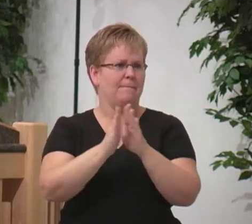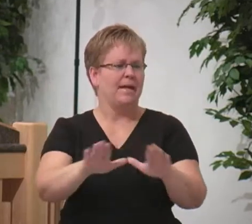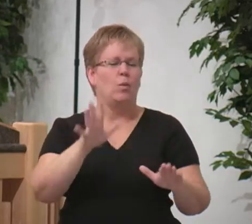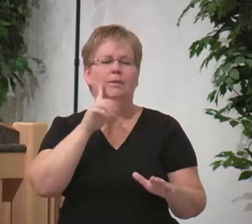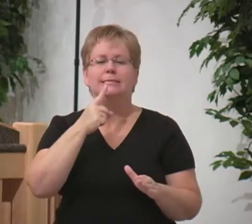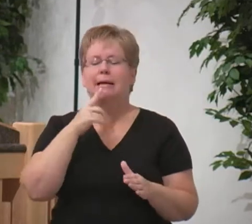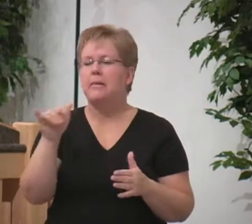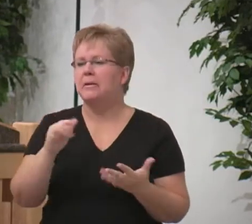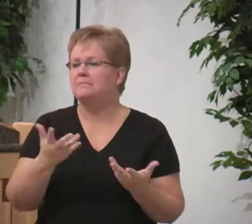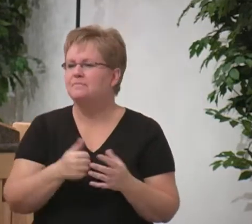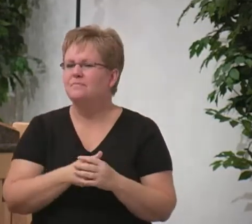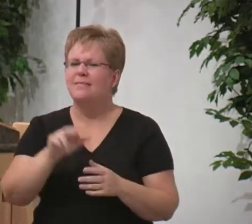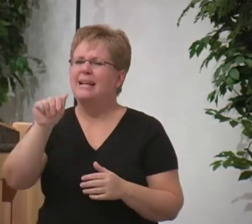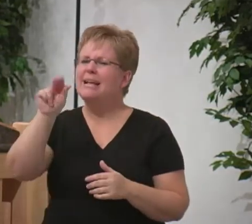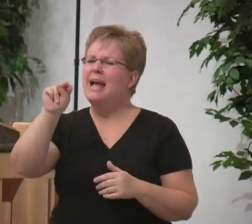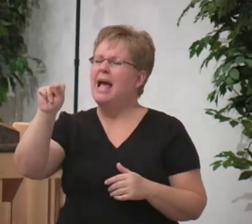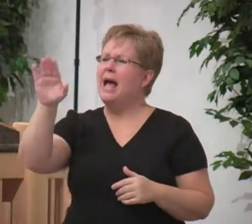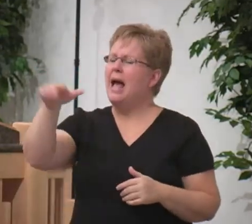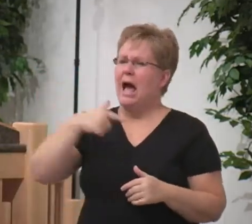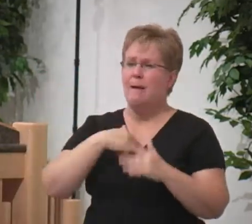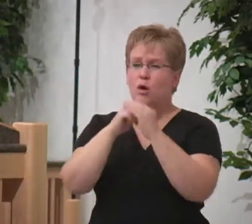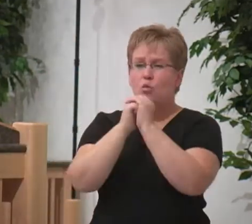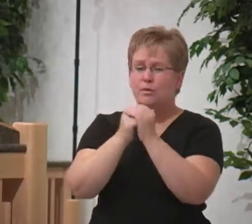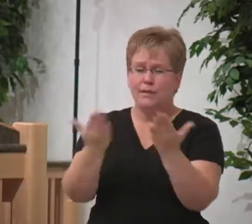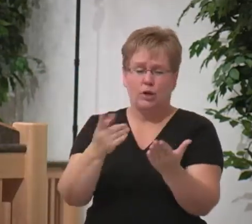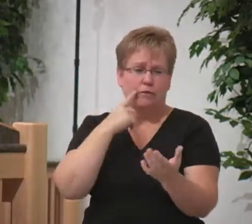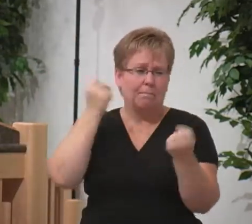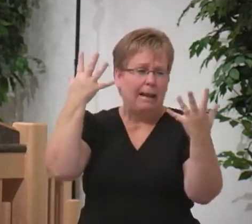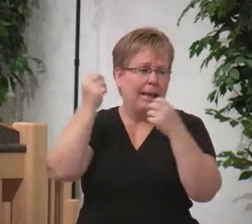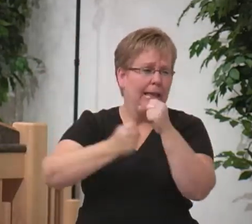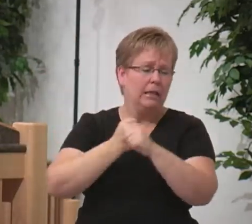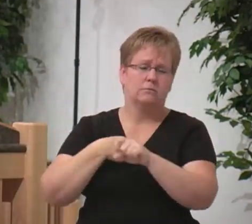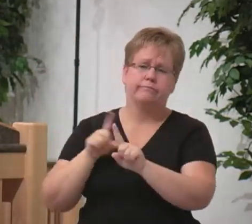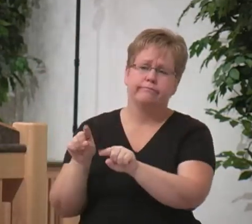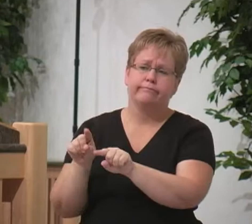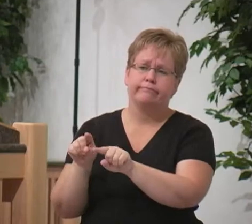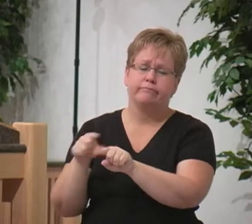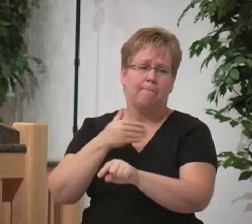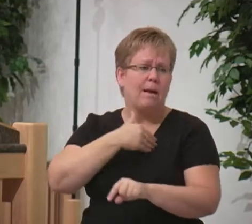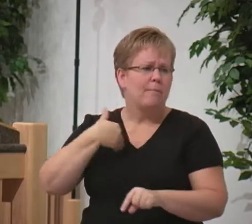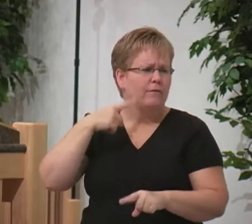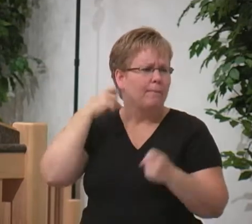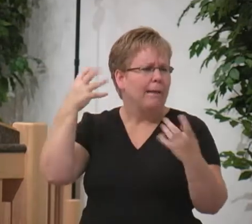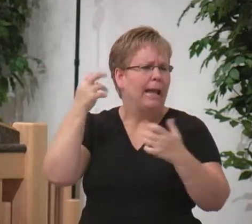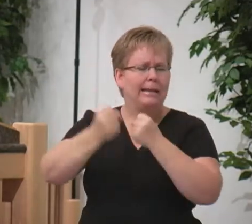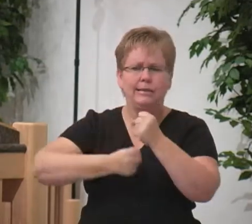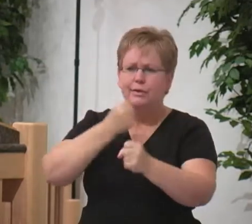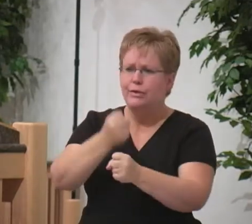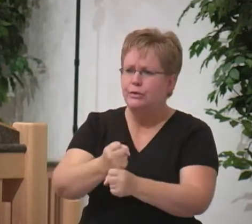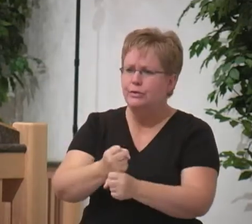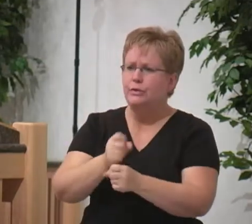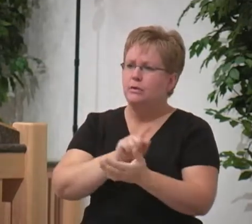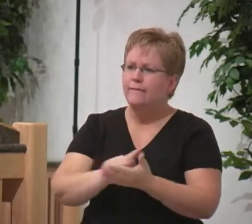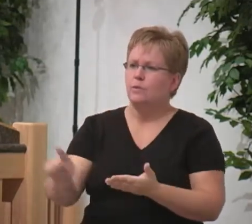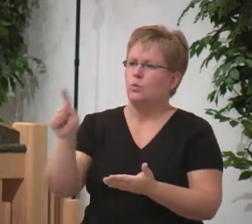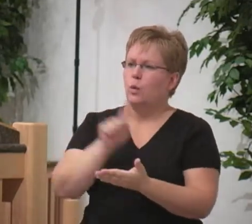like, "And I've been worshiping here for many years. I've been a member here for a long time, and week after week after week, I see the